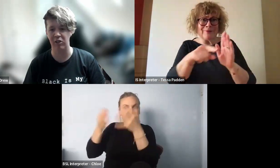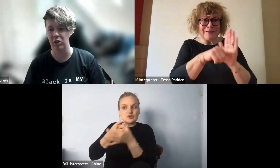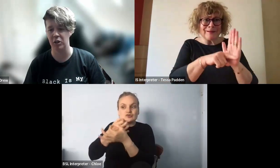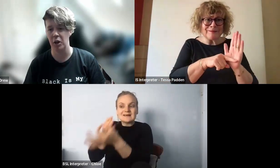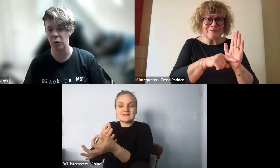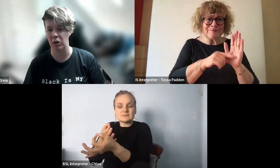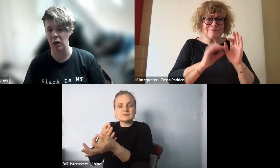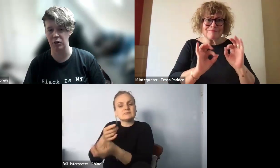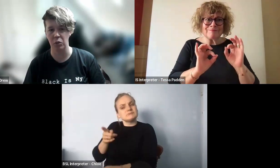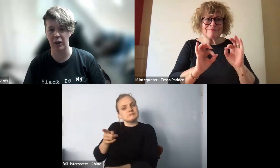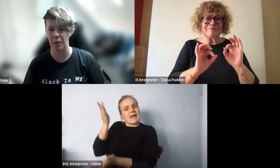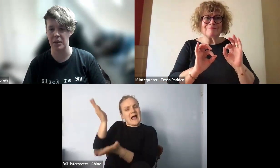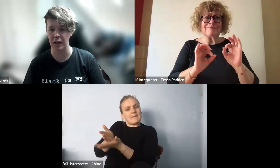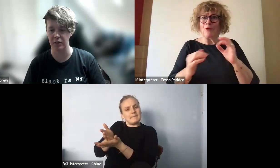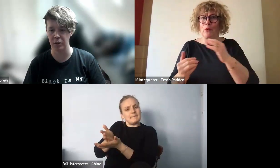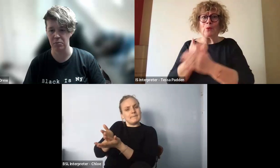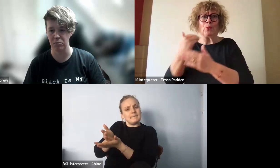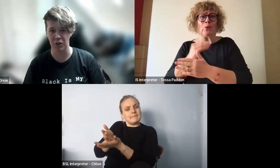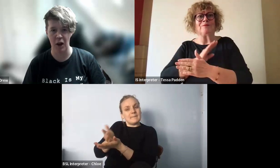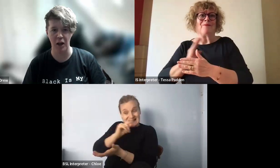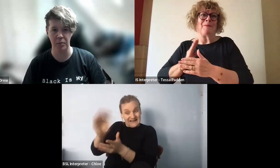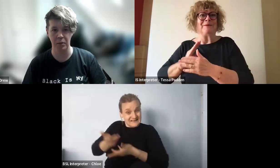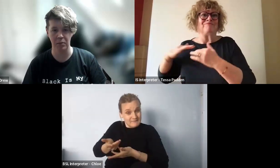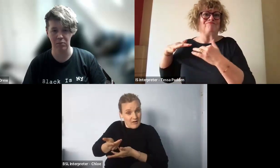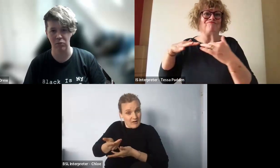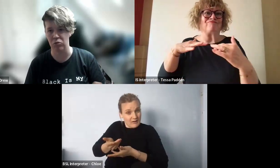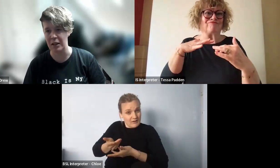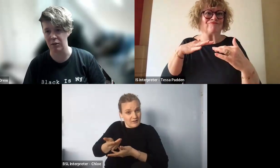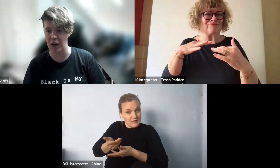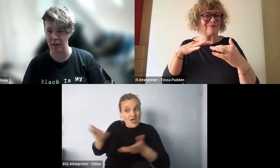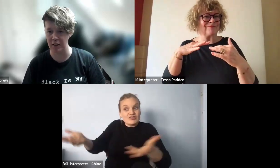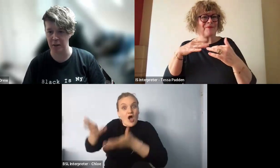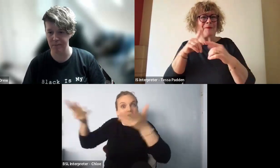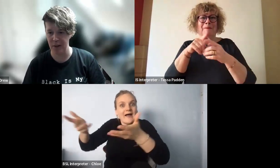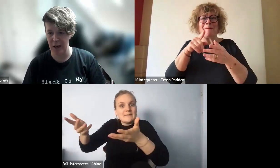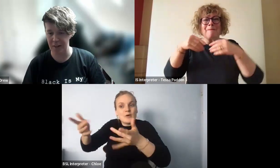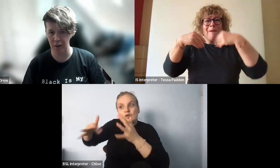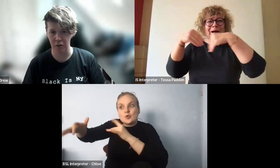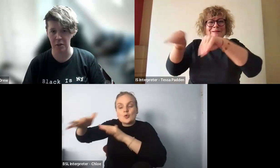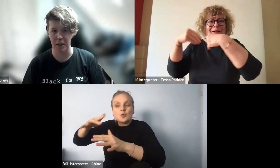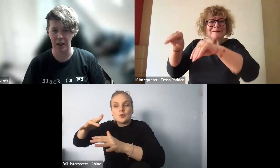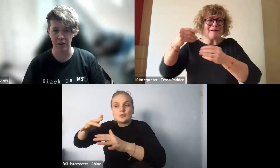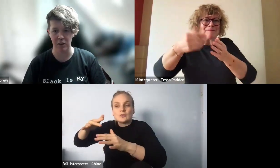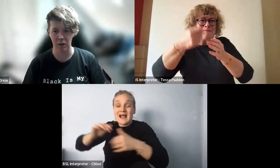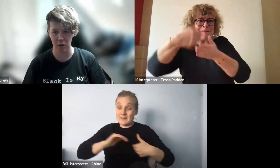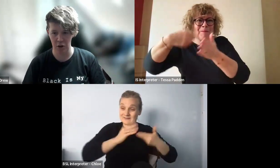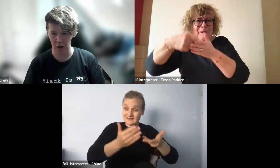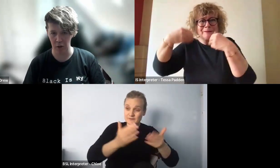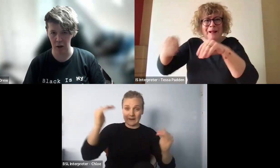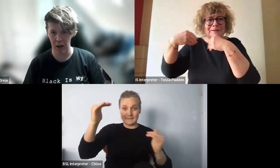actually accurate with regards to what can be delivered? Does the hype meet reality? And the answer is, in many